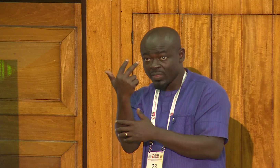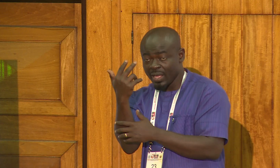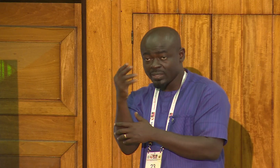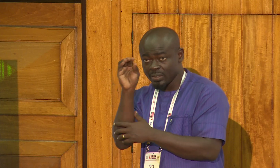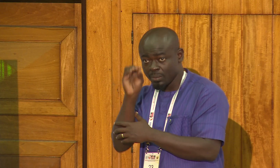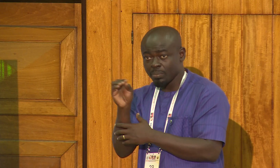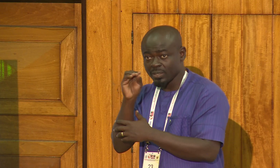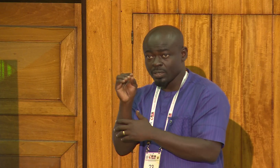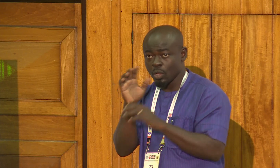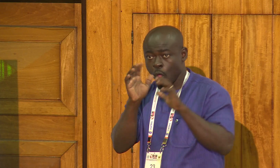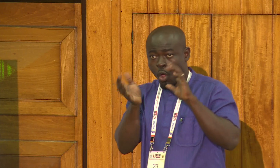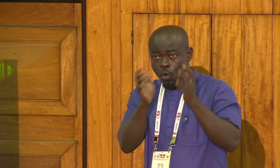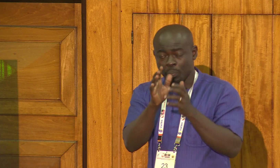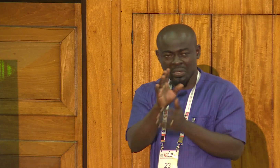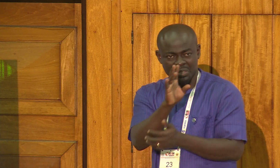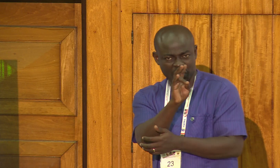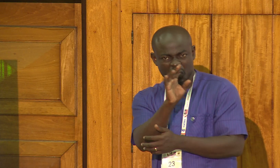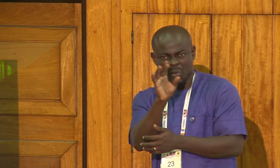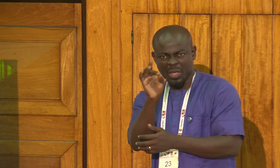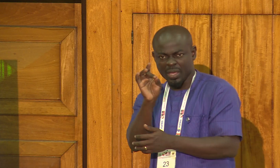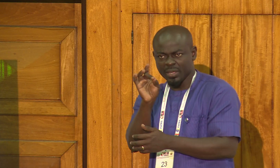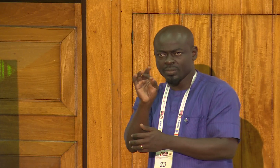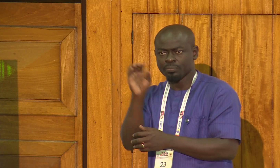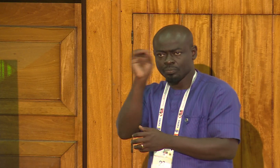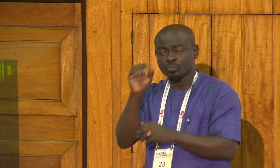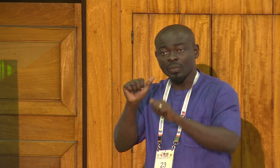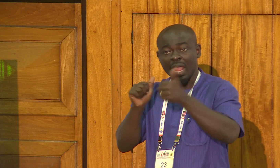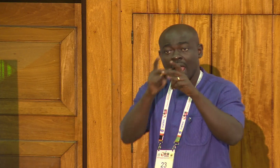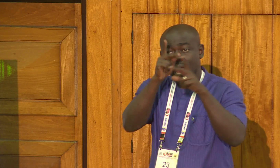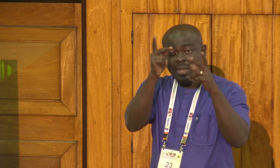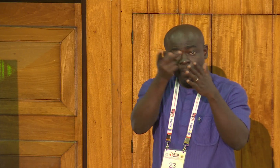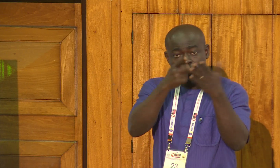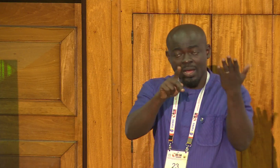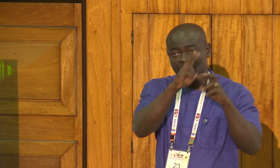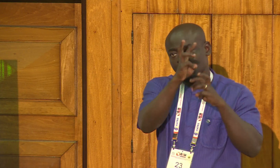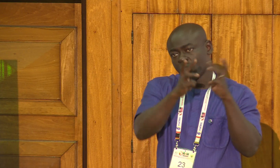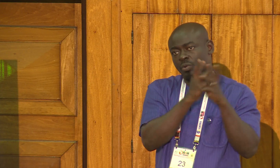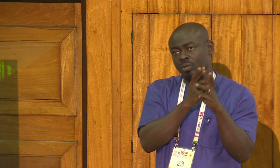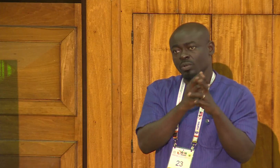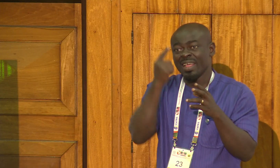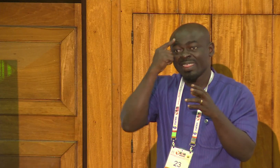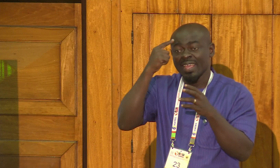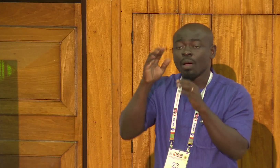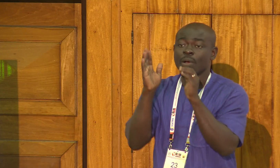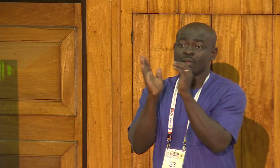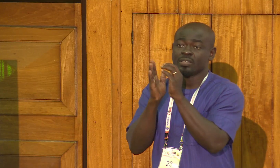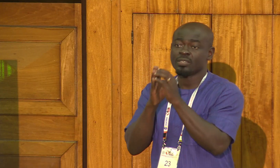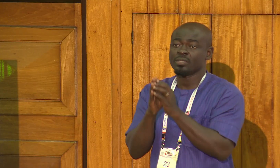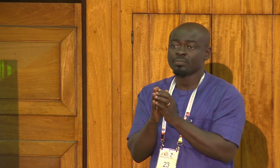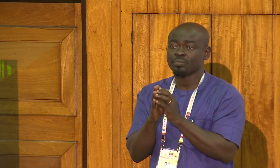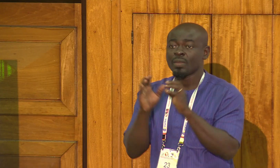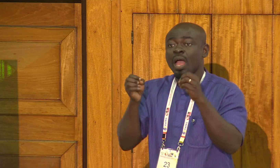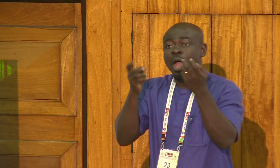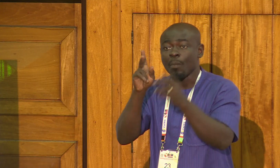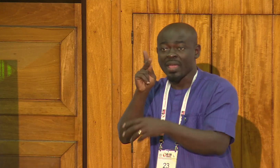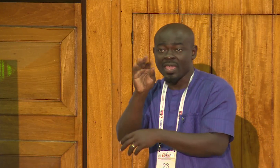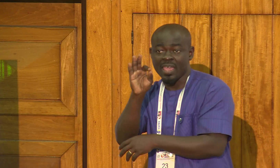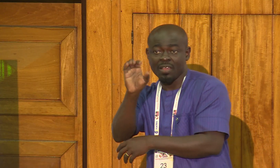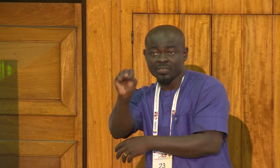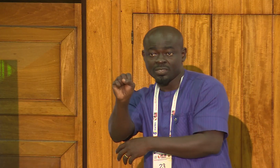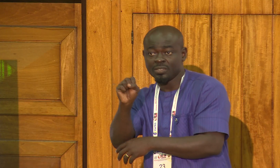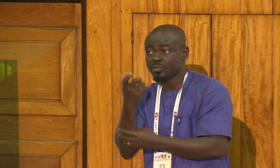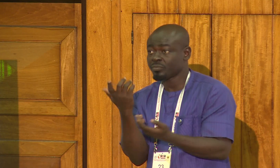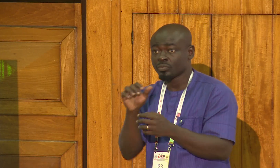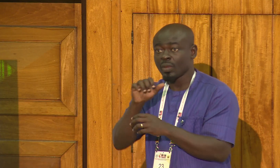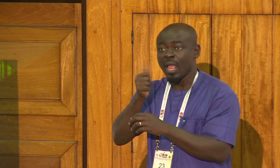13%, which is compared to about 7 or 8% in other parts of the world. So think of the city that you're in. How many KFCs, how many